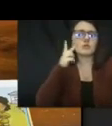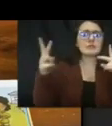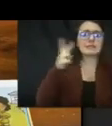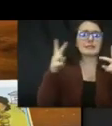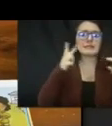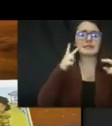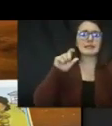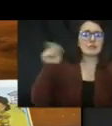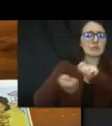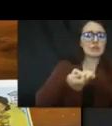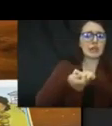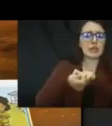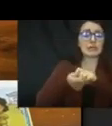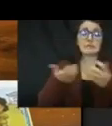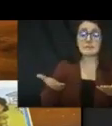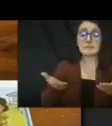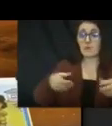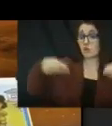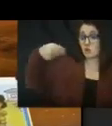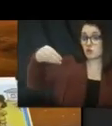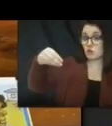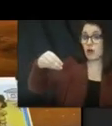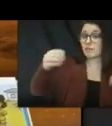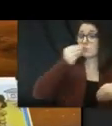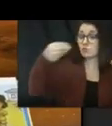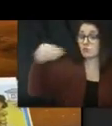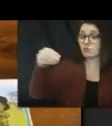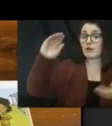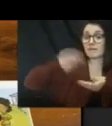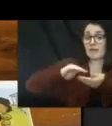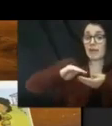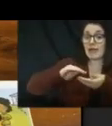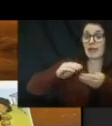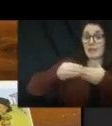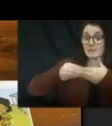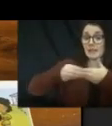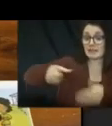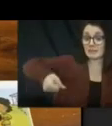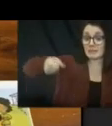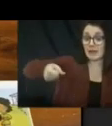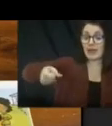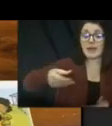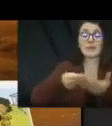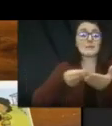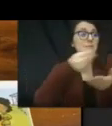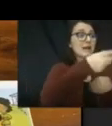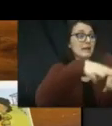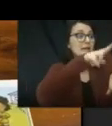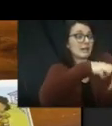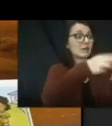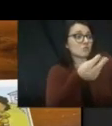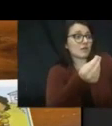at places that use less plastic packaging. Grow your own food. Buy natural fabrics such as wool